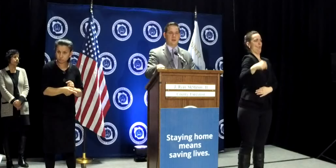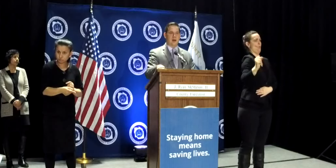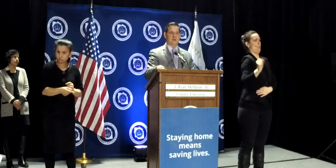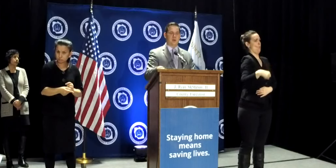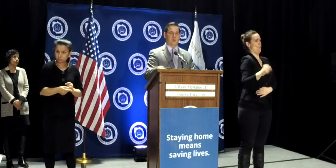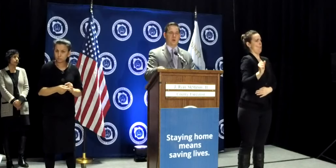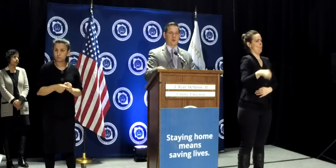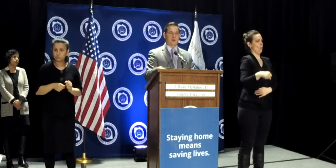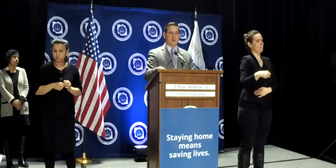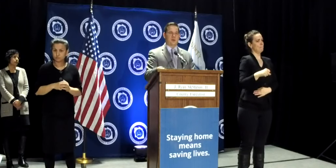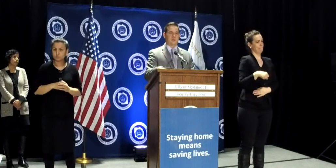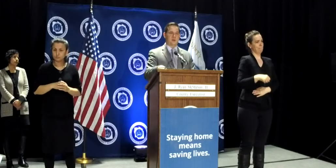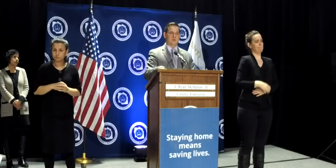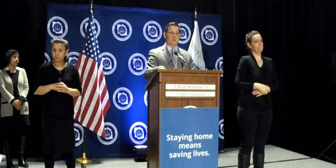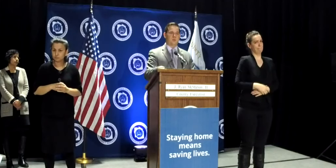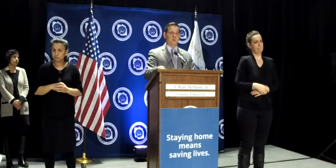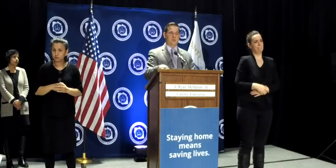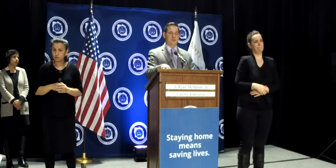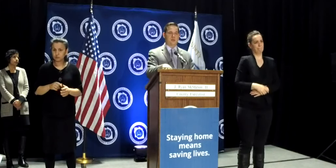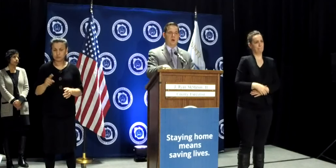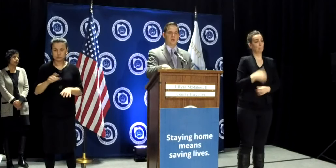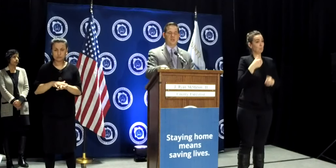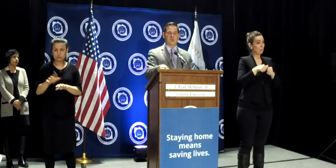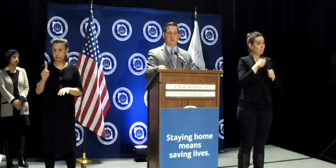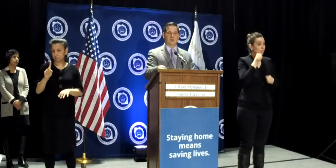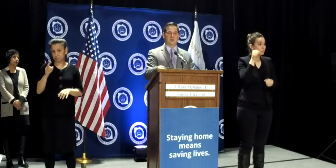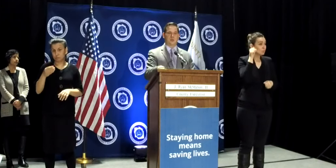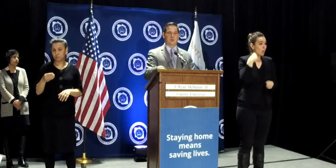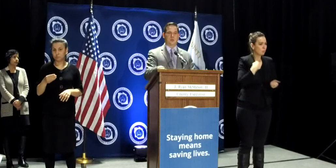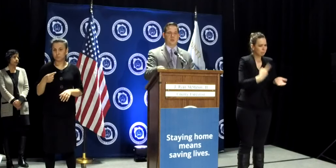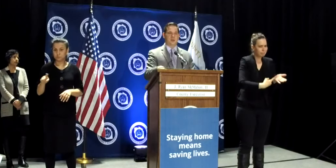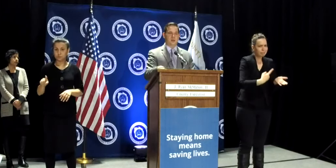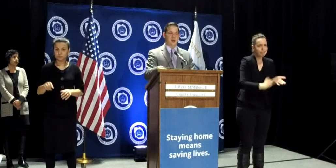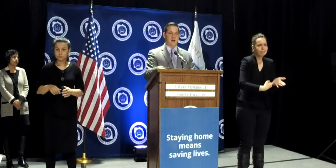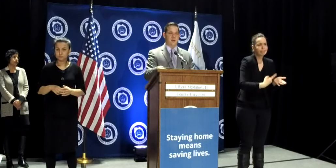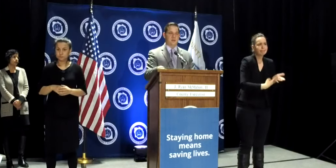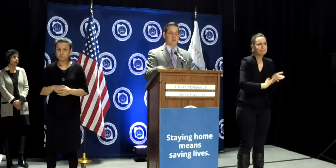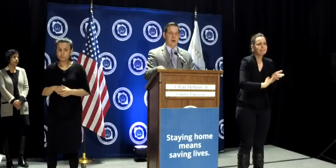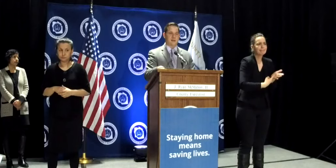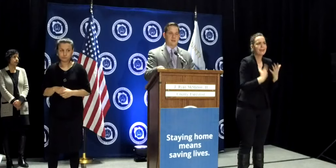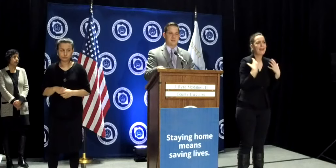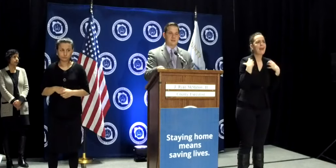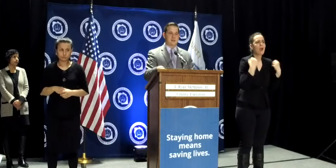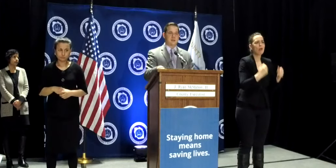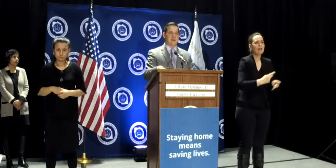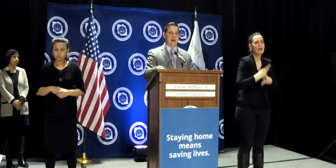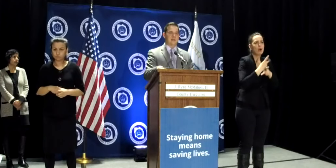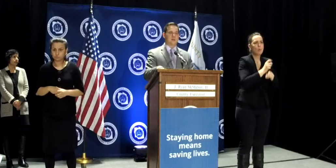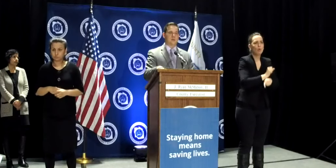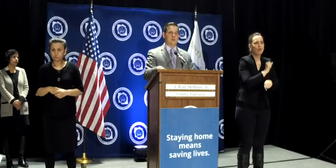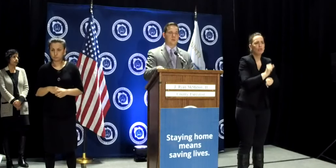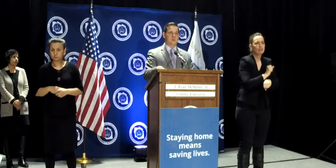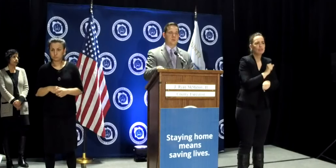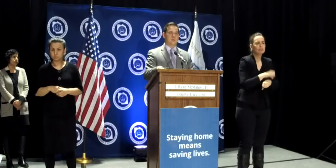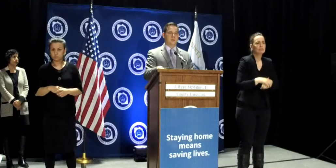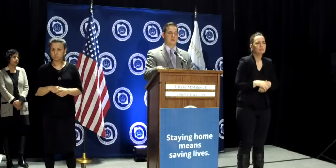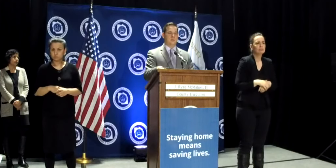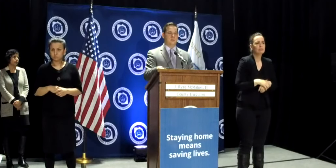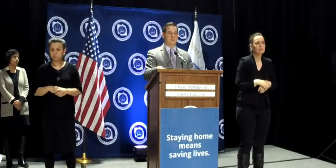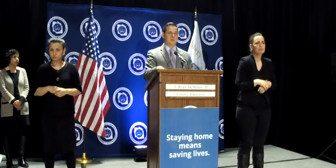that healthcare worker, we should always just look through this process, not